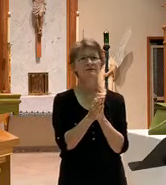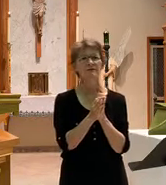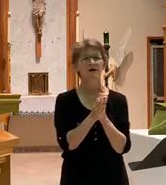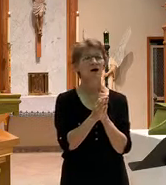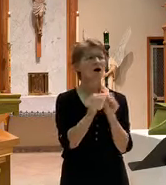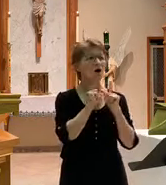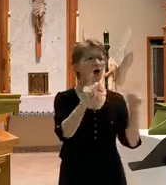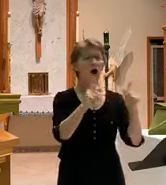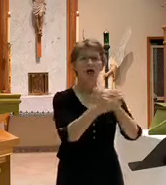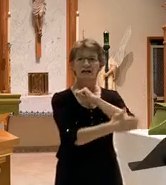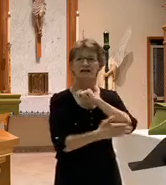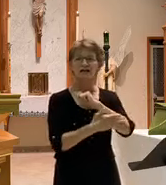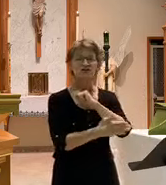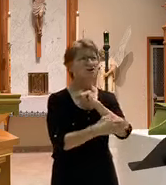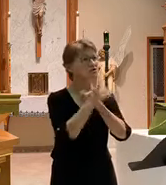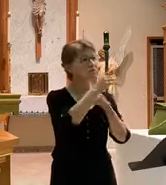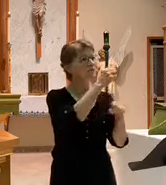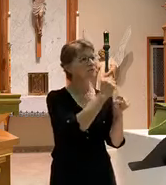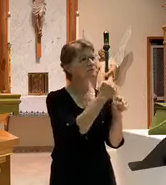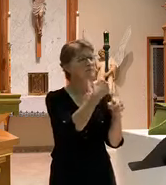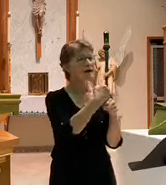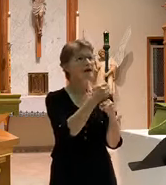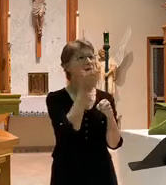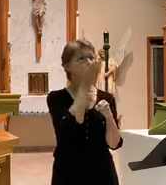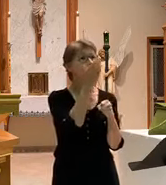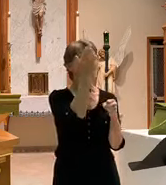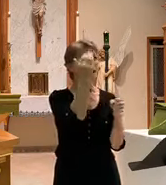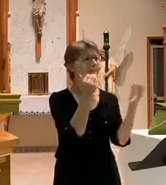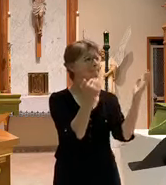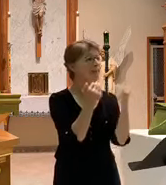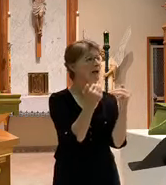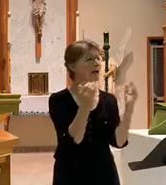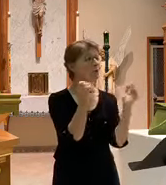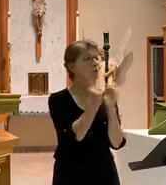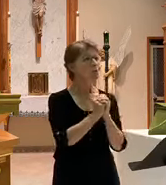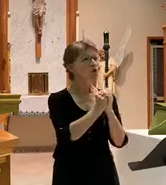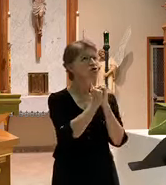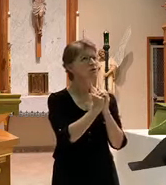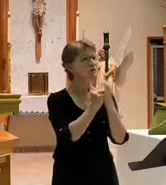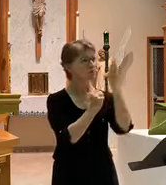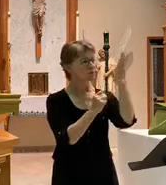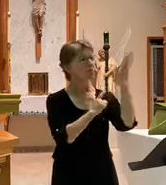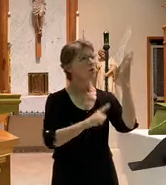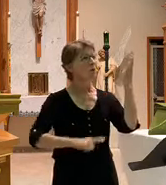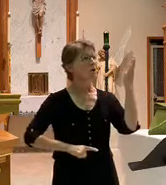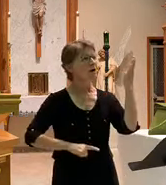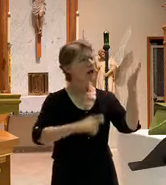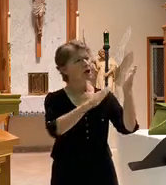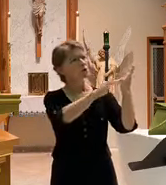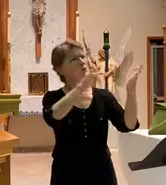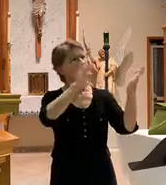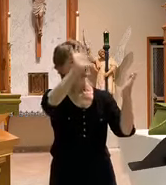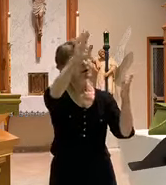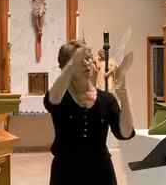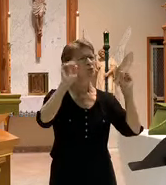All the nations you have made shall come and worship you, O Lord, and glorify your name.